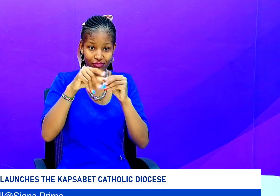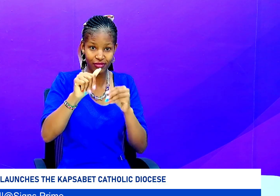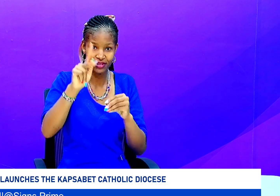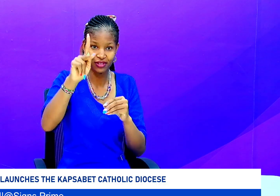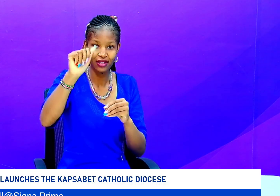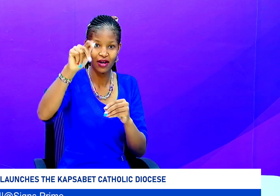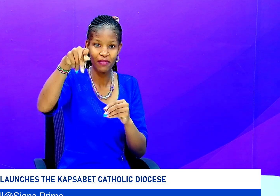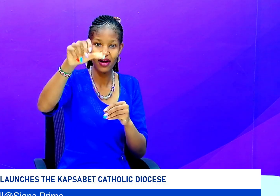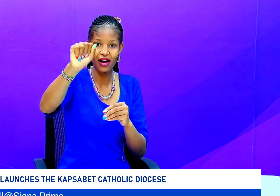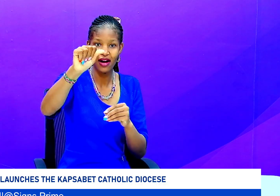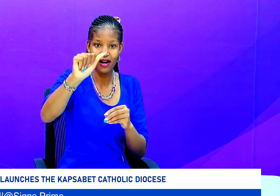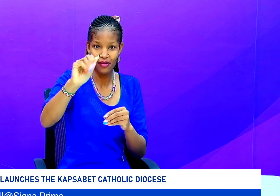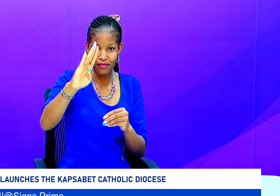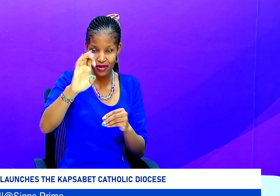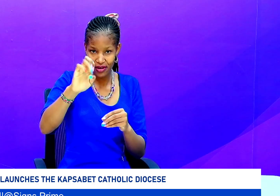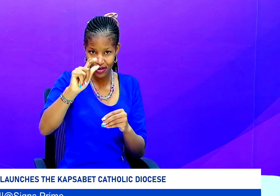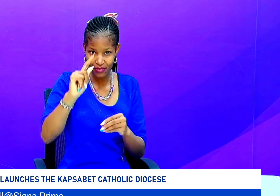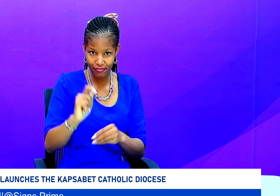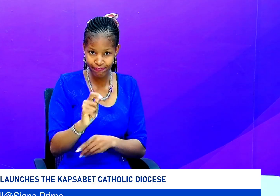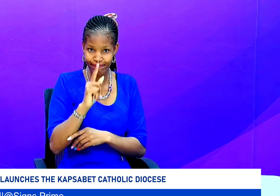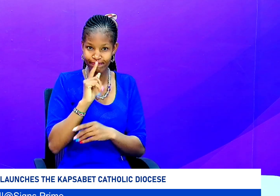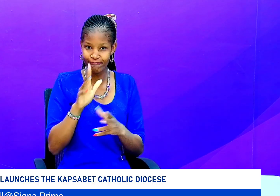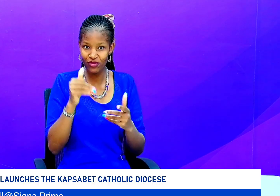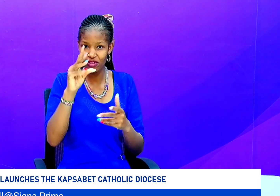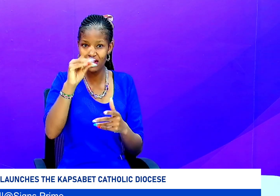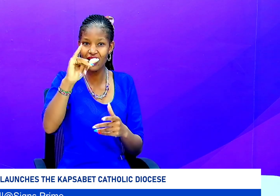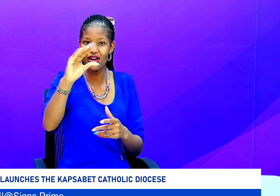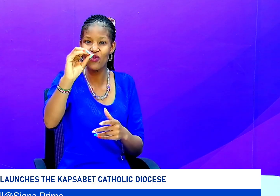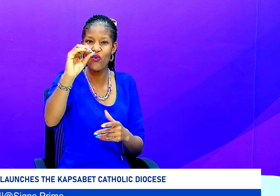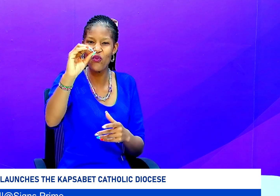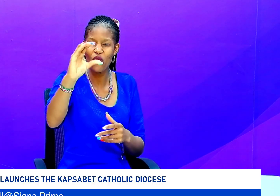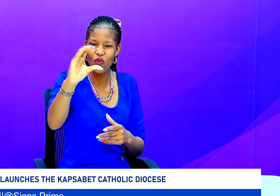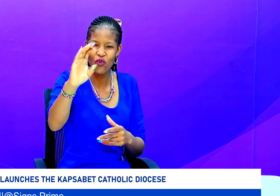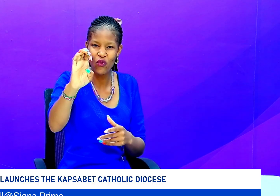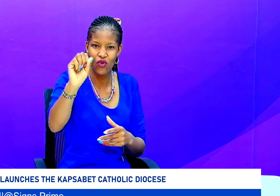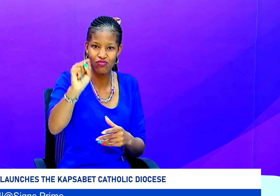and announced the creation of the Kapsabet Diocese,